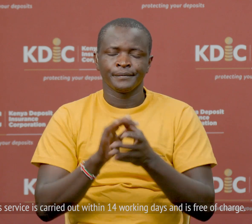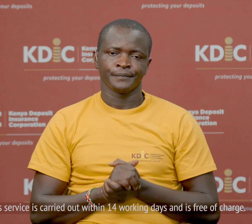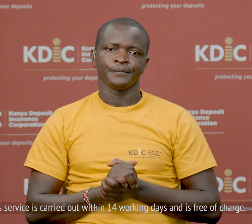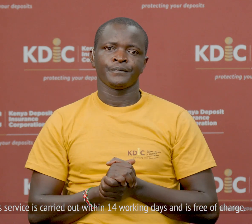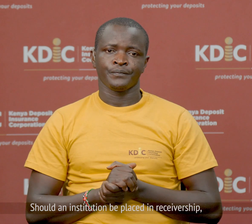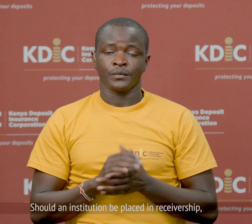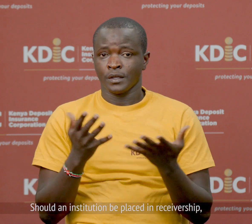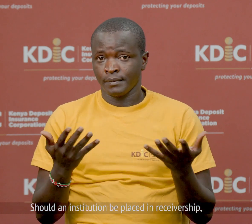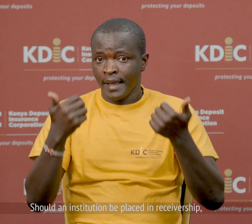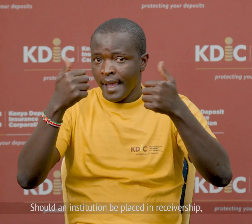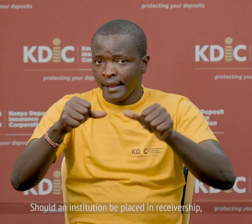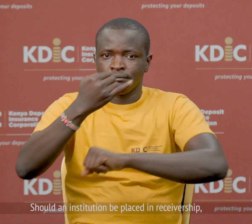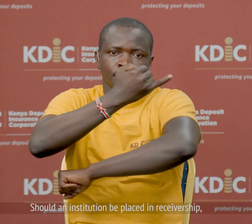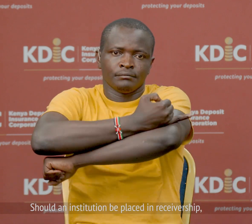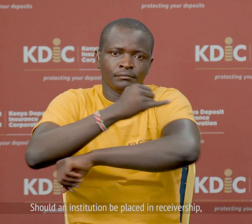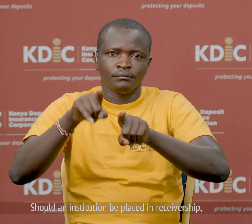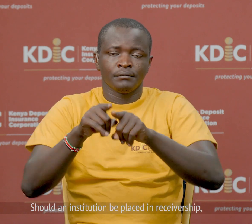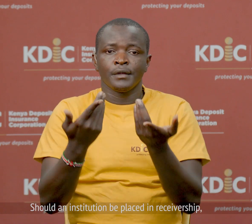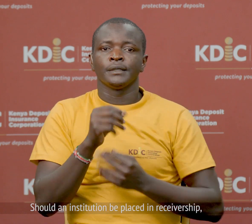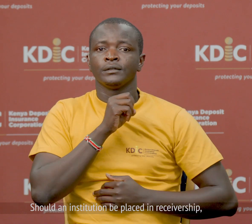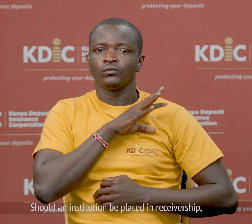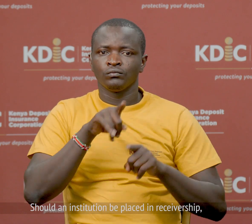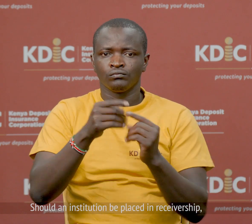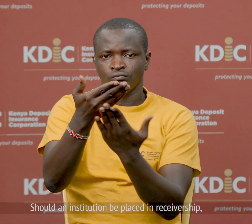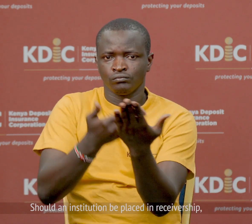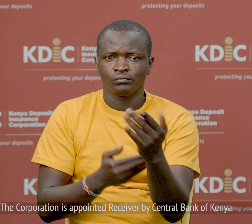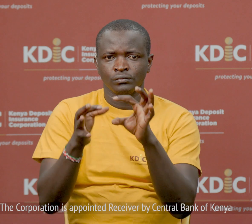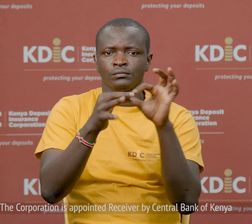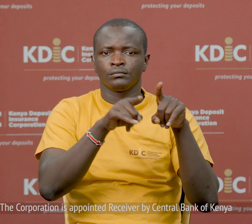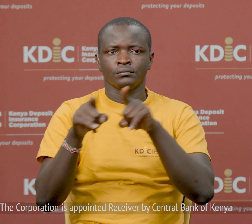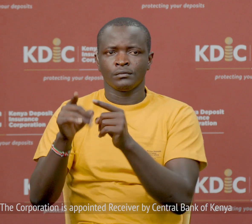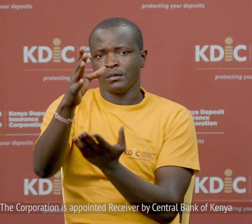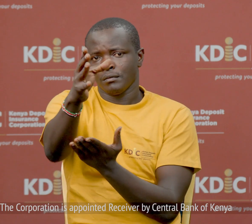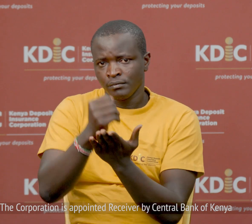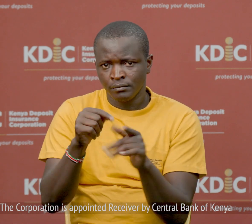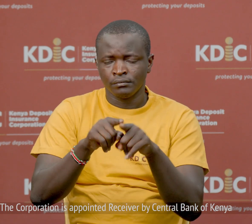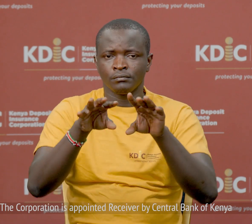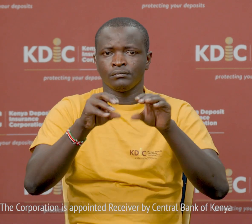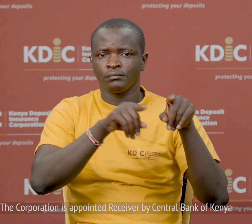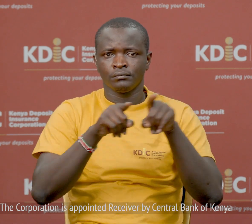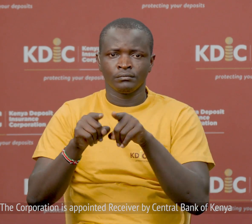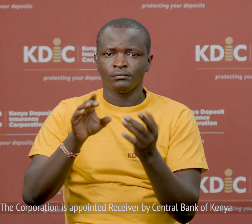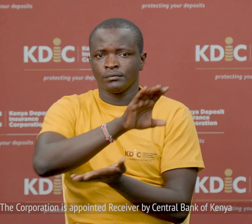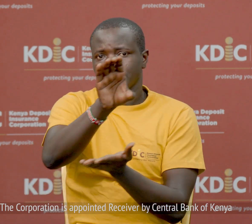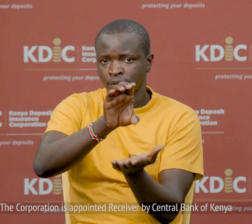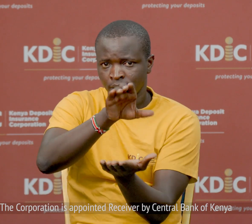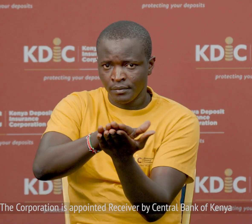charge. Should an institution be placed in receivership, the corporation is appointed receiver by Central Bank of